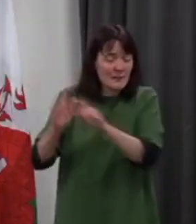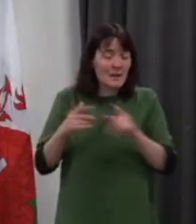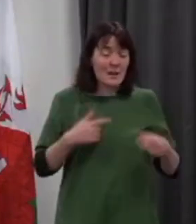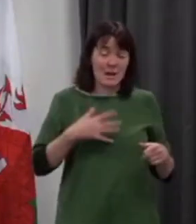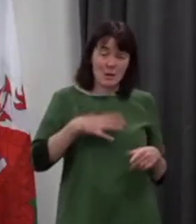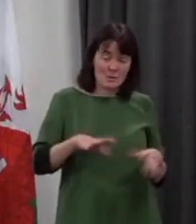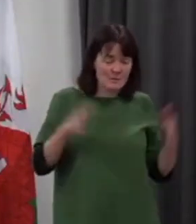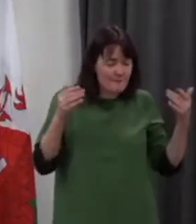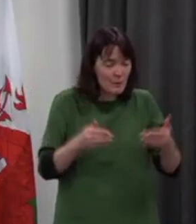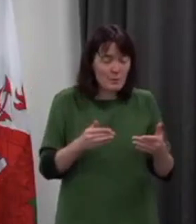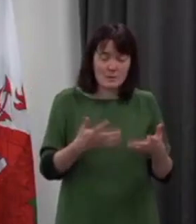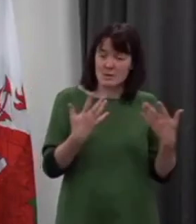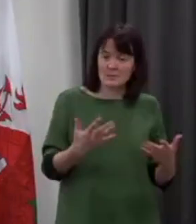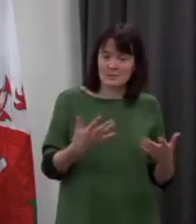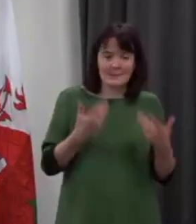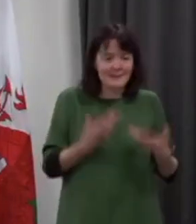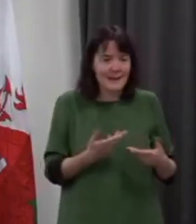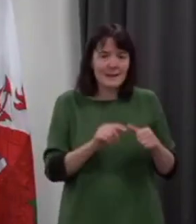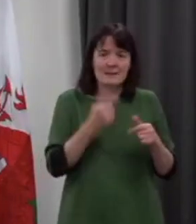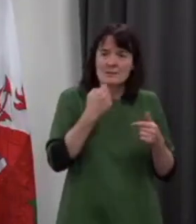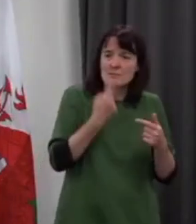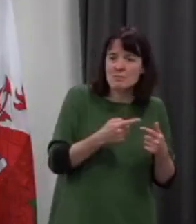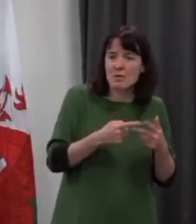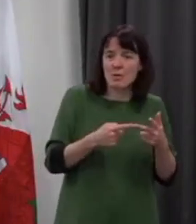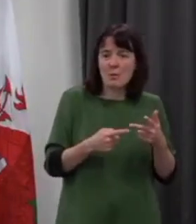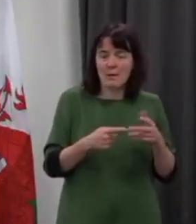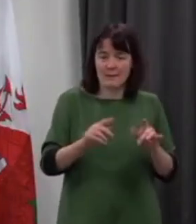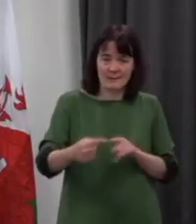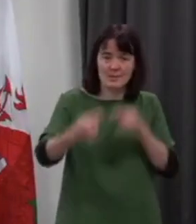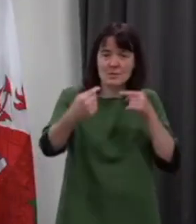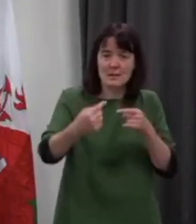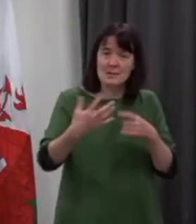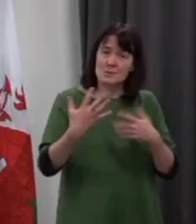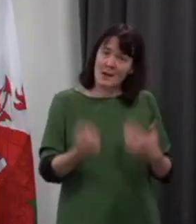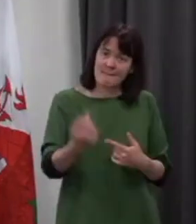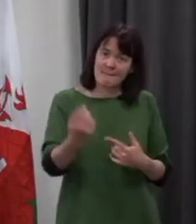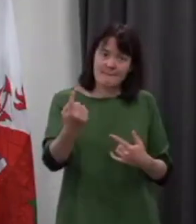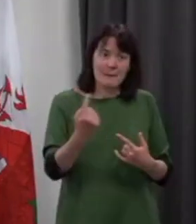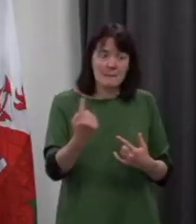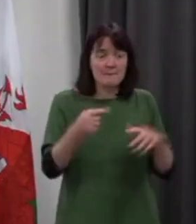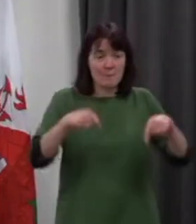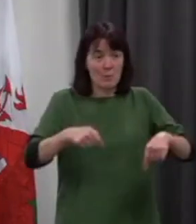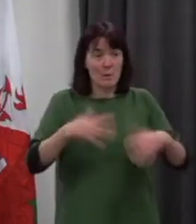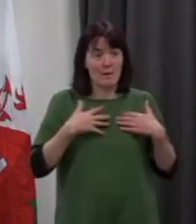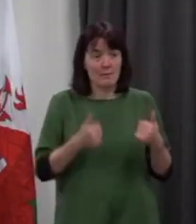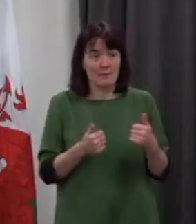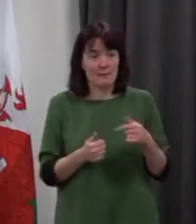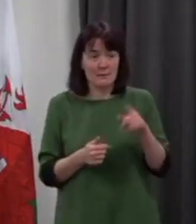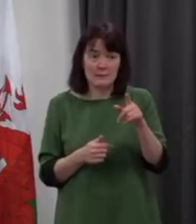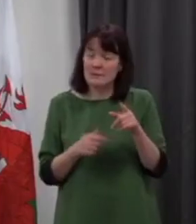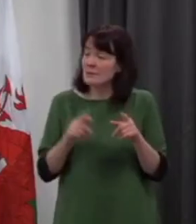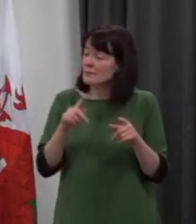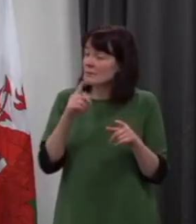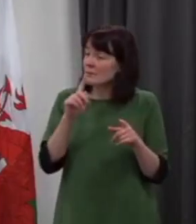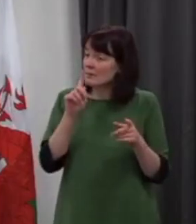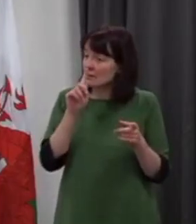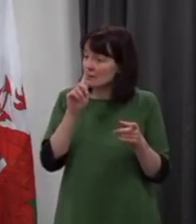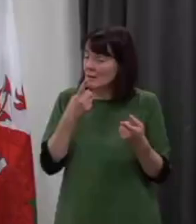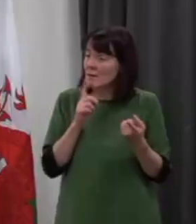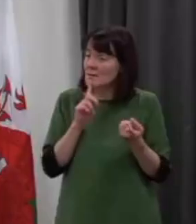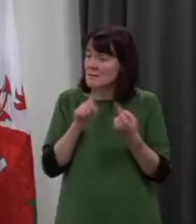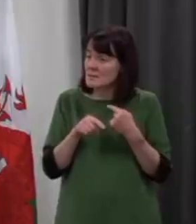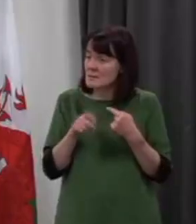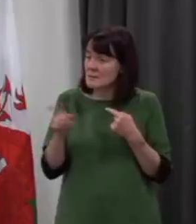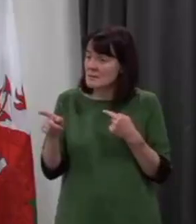challenge that we know is coming through the doors of our health and social care system here in Wales. But you can't answer the question then, which is, can you shed